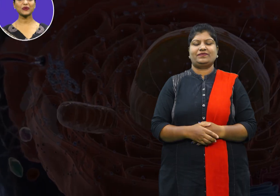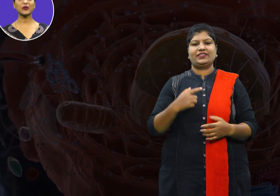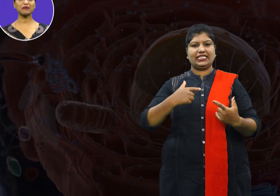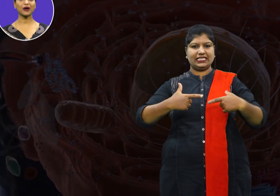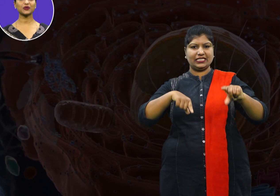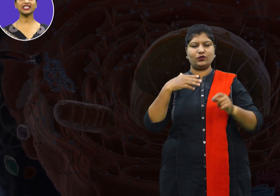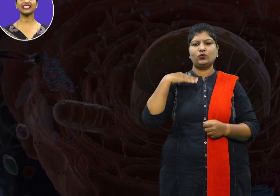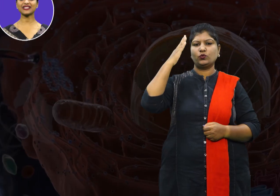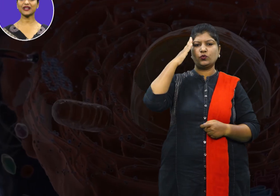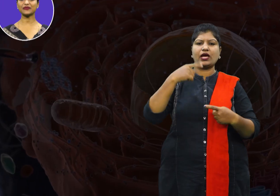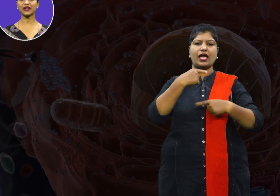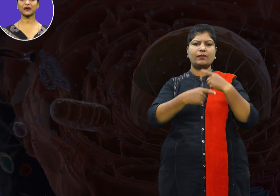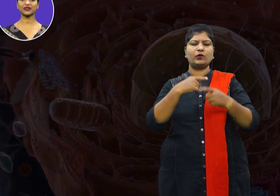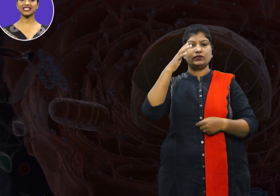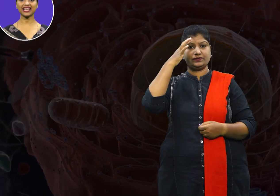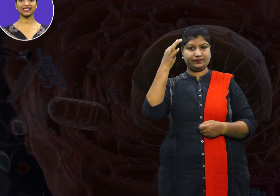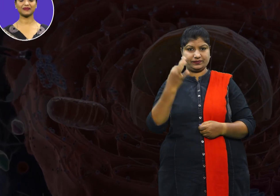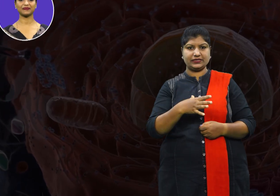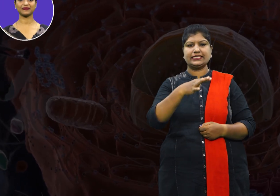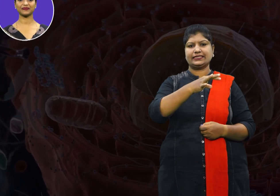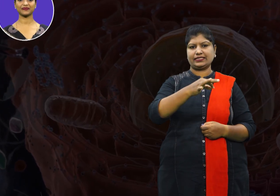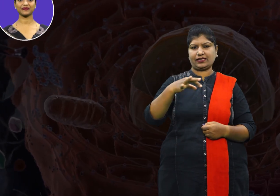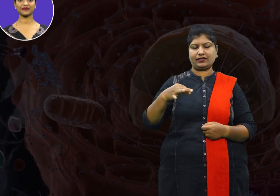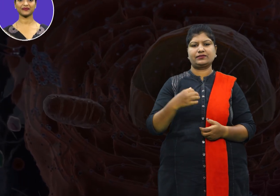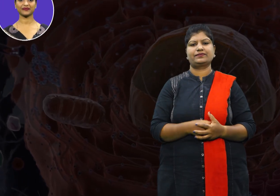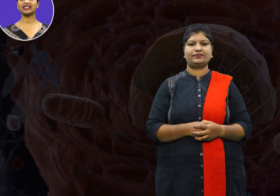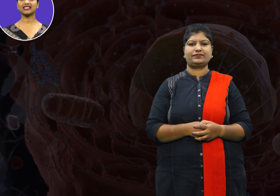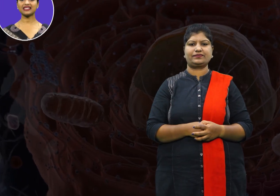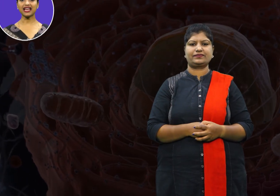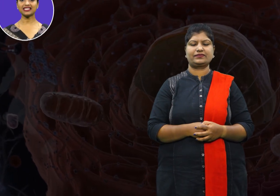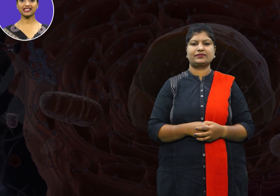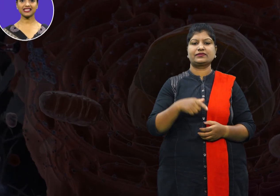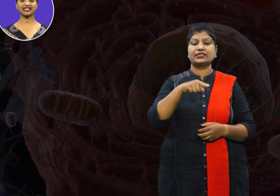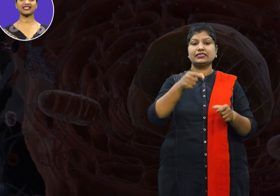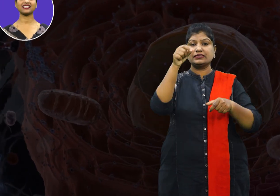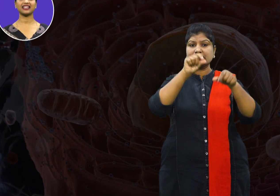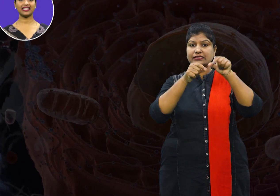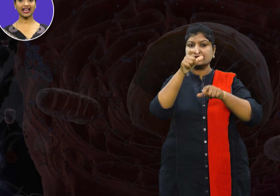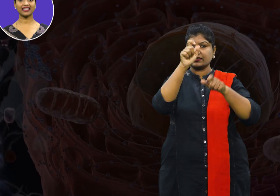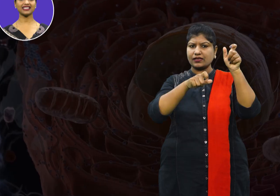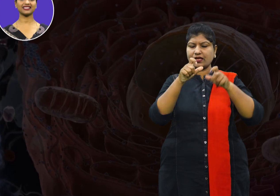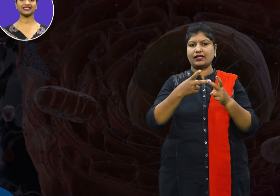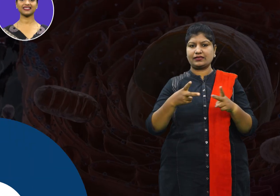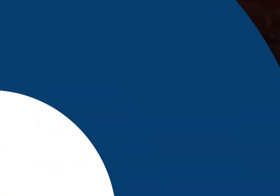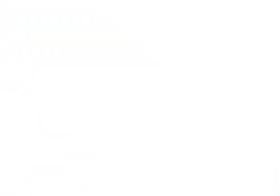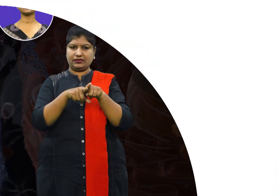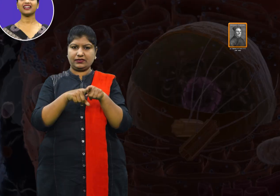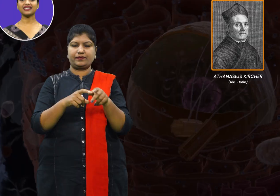Let's know about the discovery of the cell. The scientists